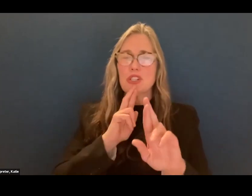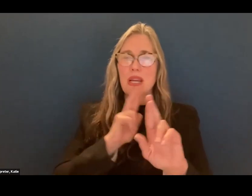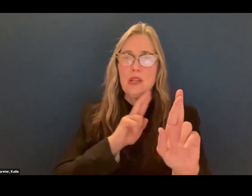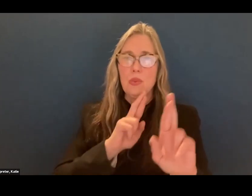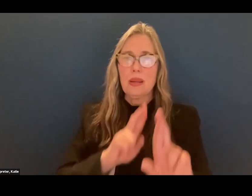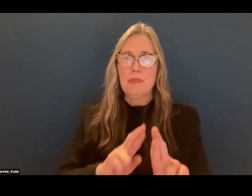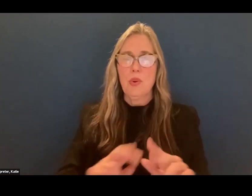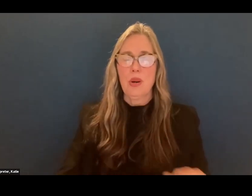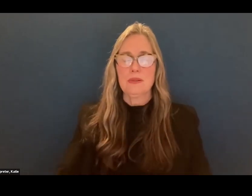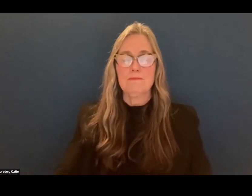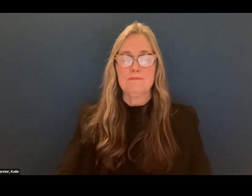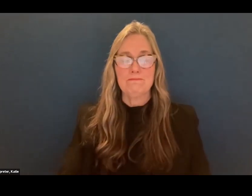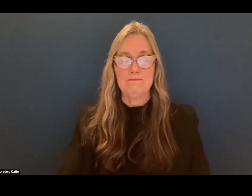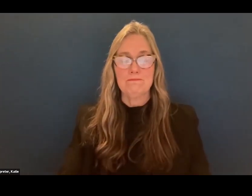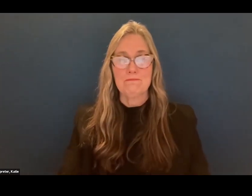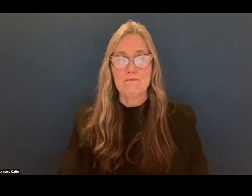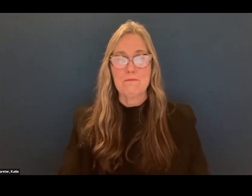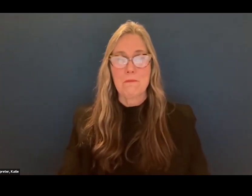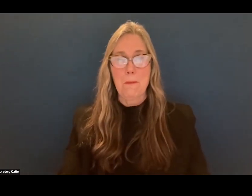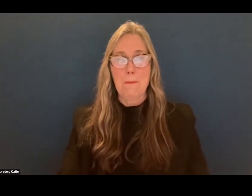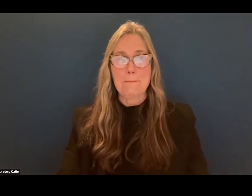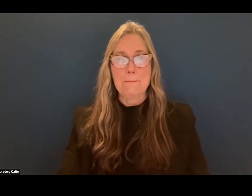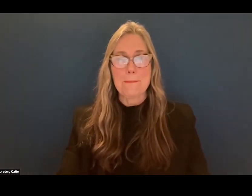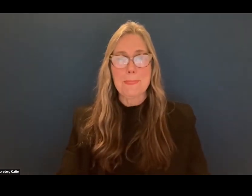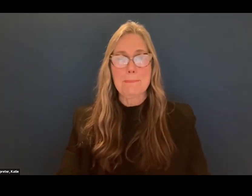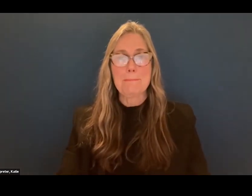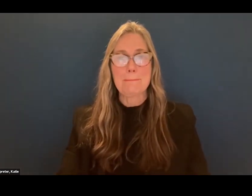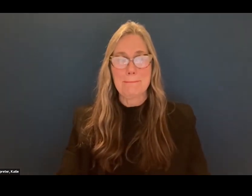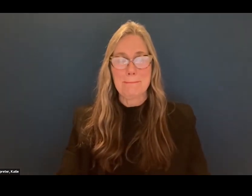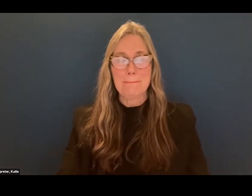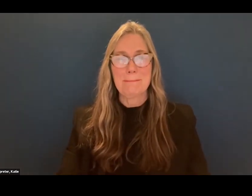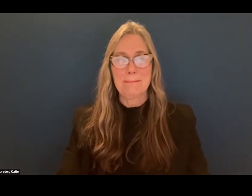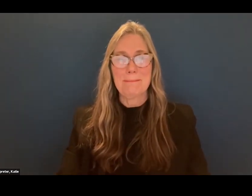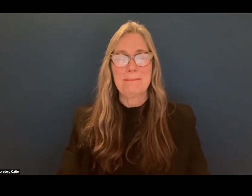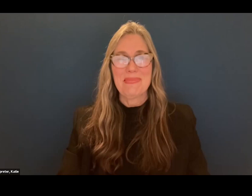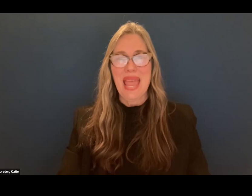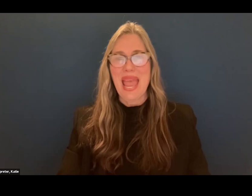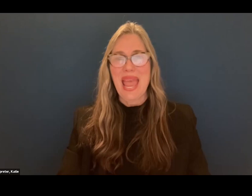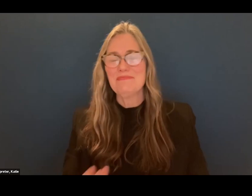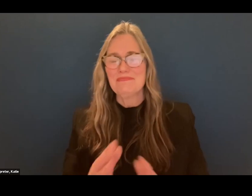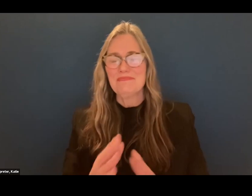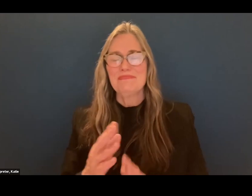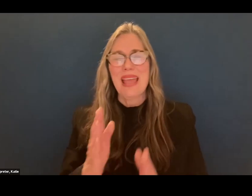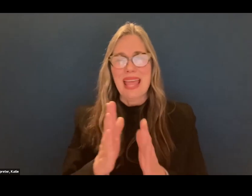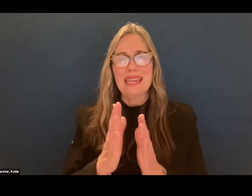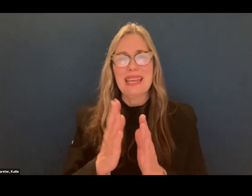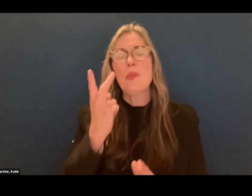tonight, and looking forward to the more updates about that. So thank you.